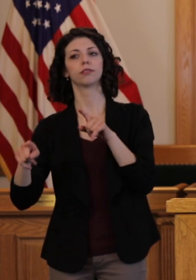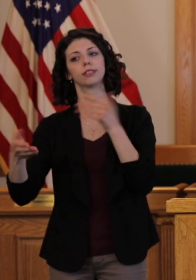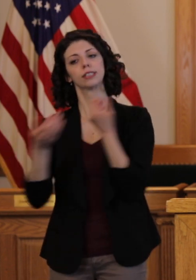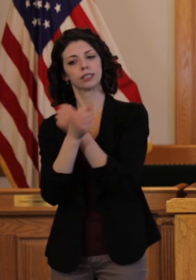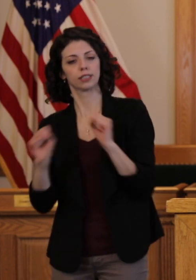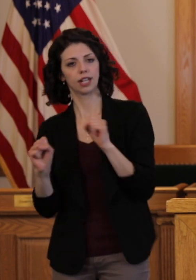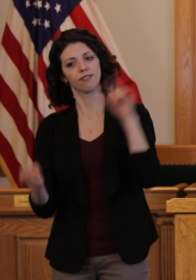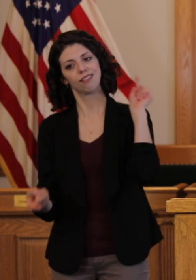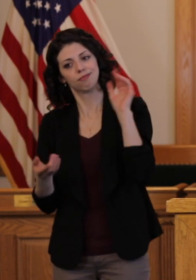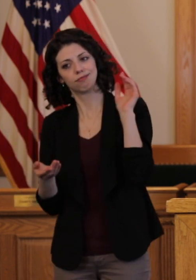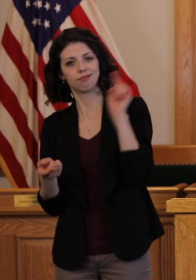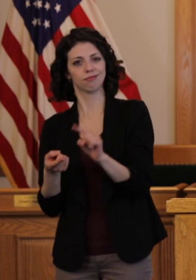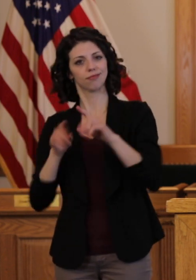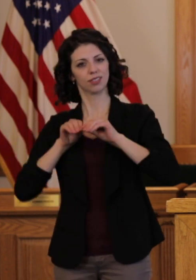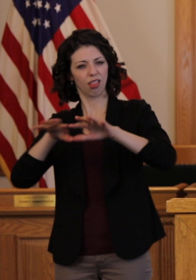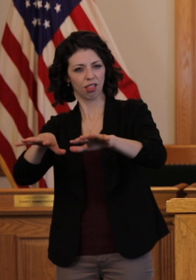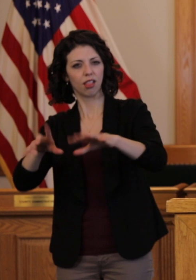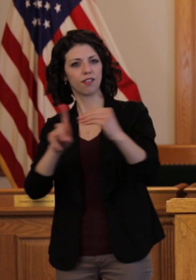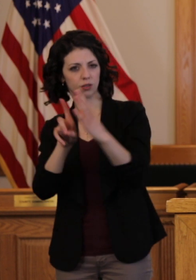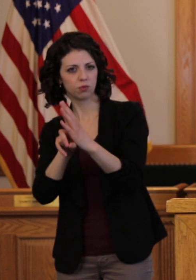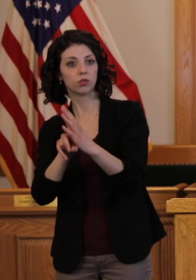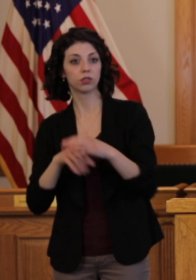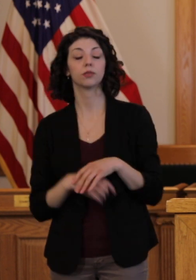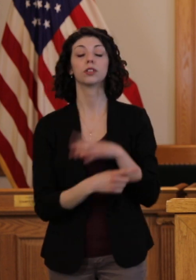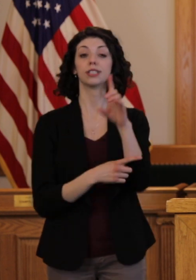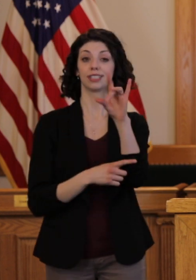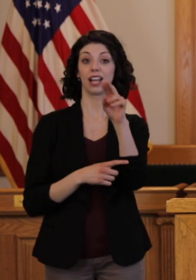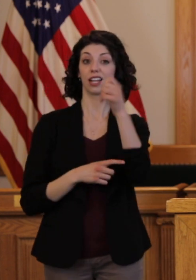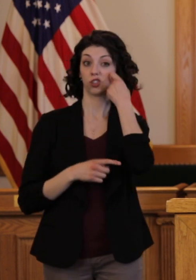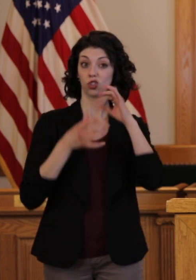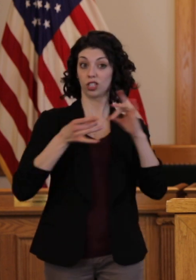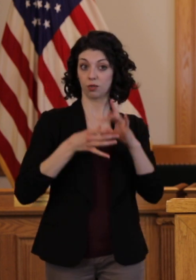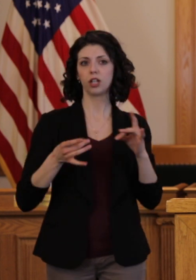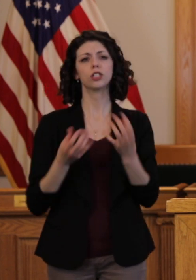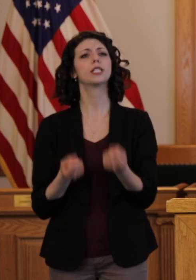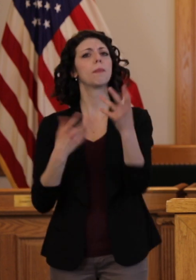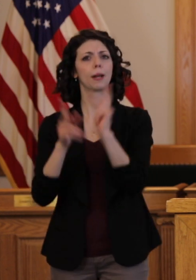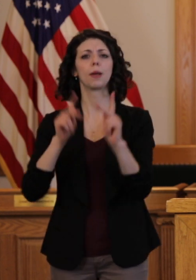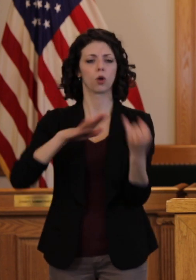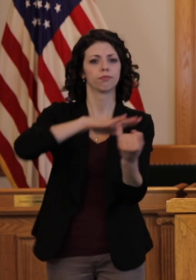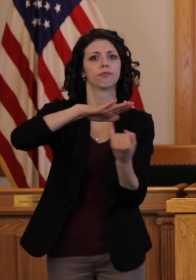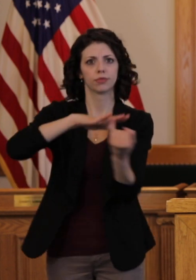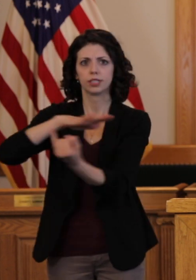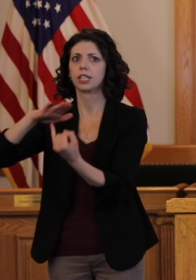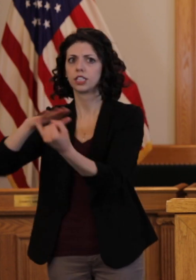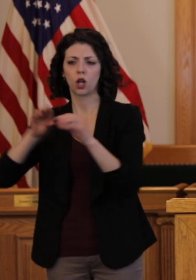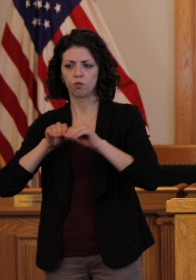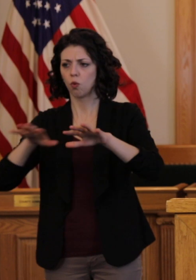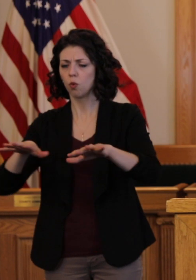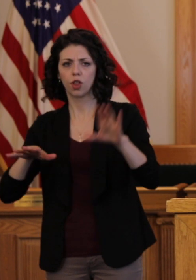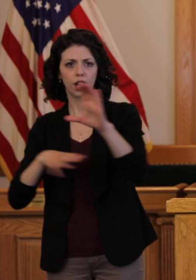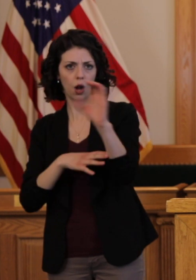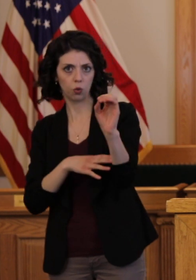to the virus. As you just heard Diane Oldenburg say, there's dozens of people in isolation or quarantine throughout the county, often